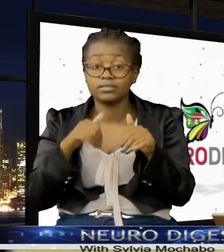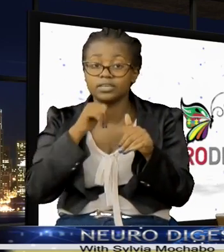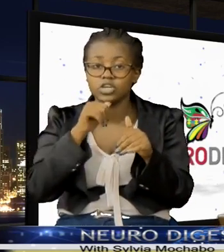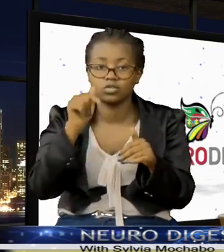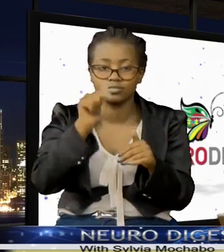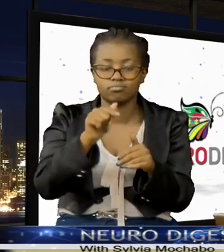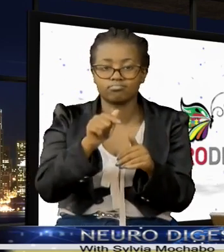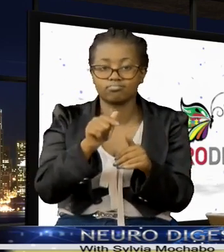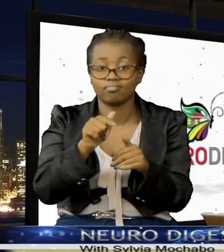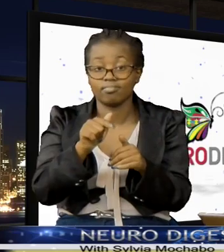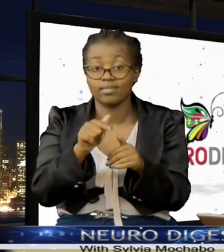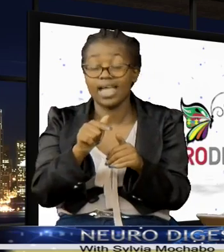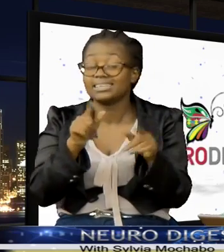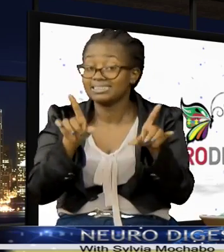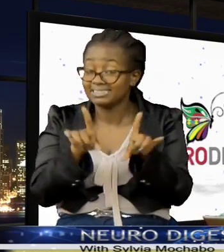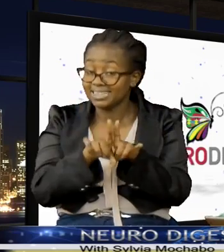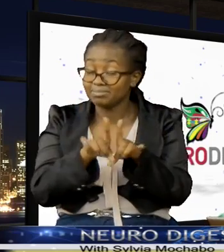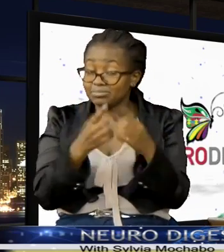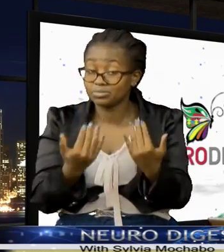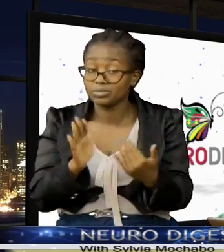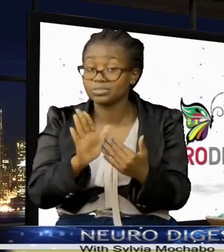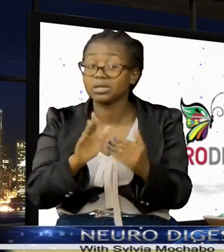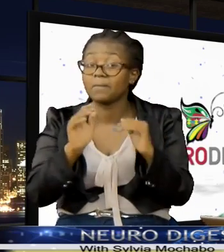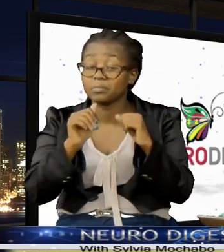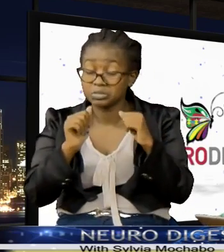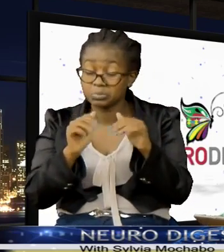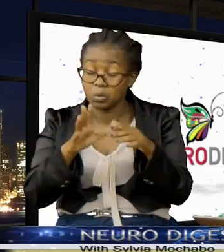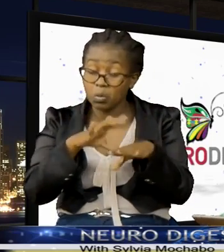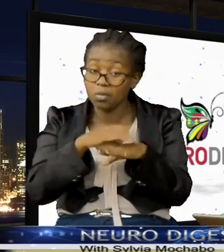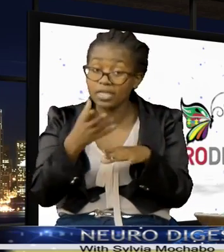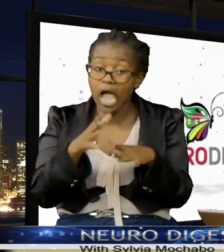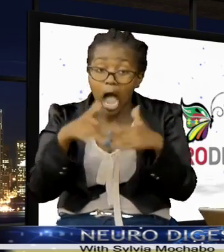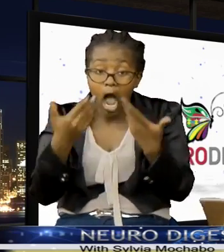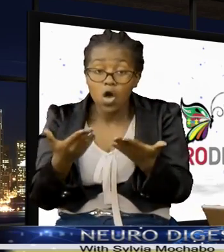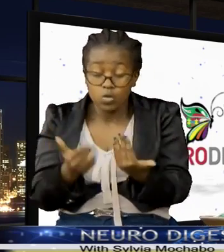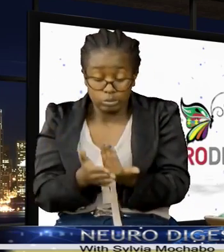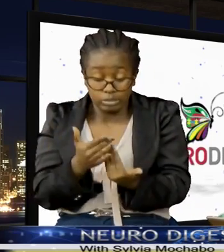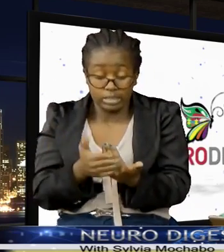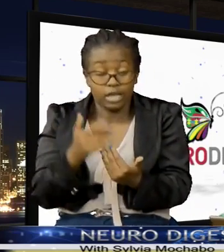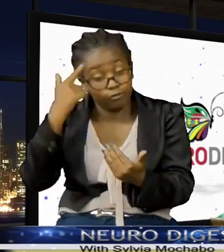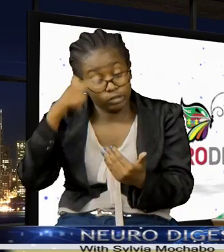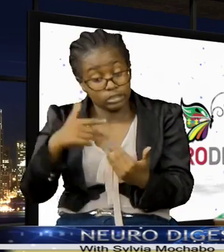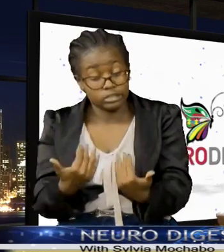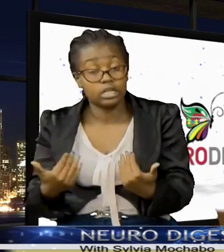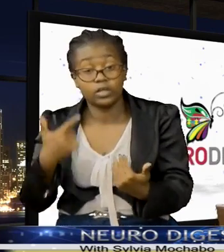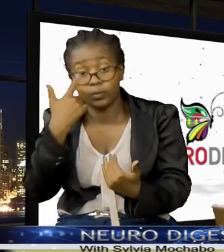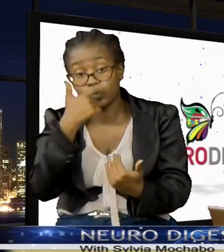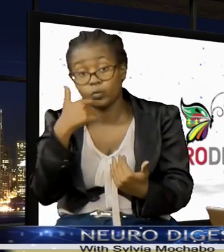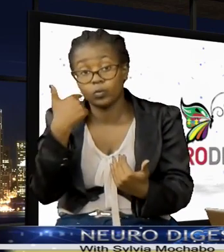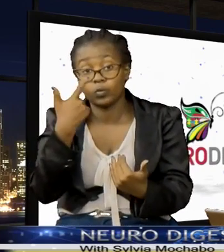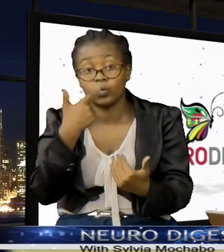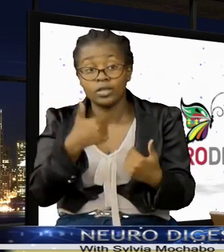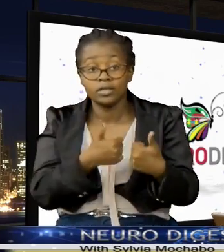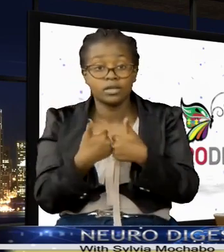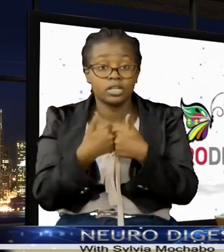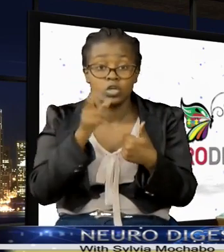full stops, and your child can still get there. So if you want to see how to take care of a child who is